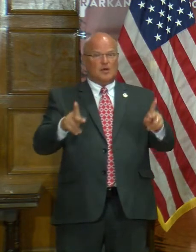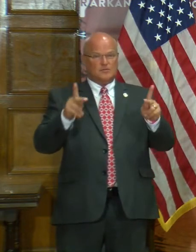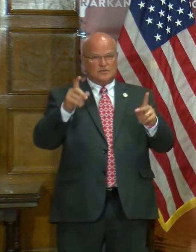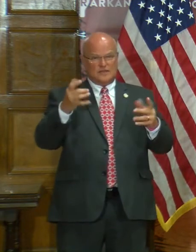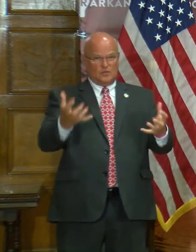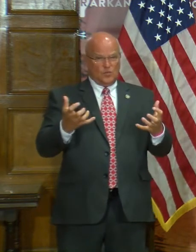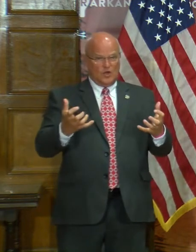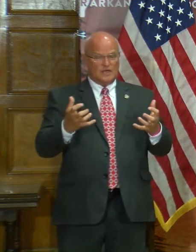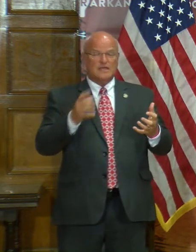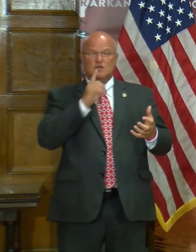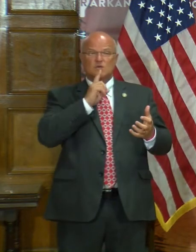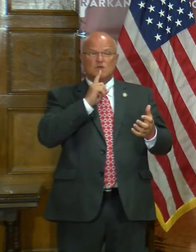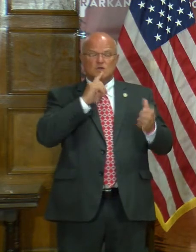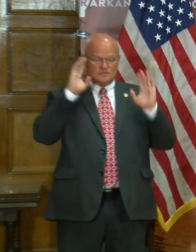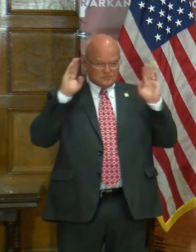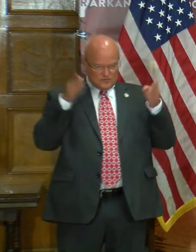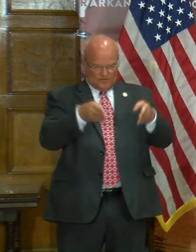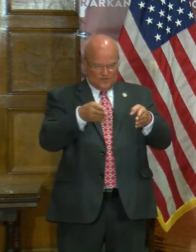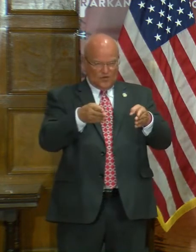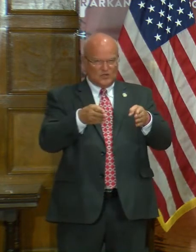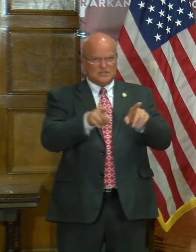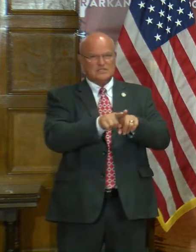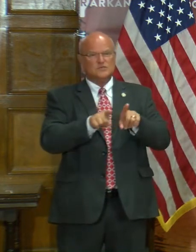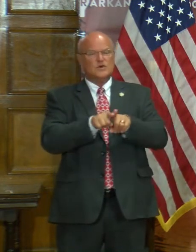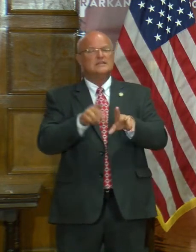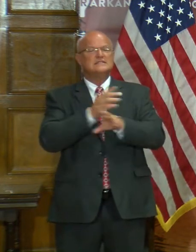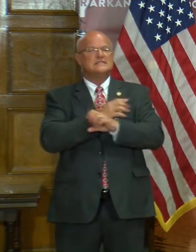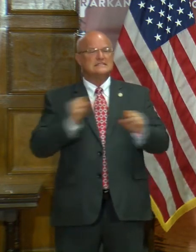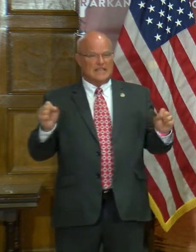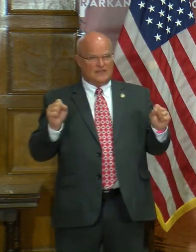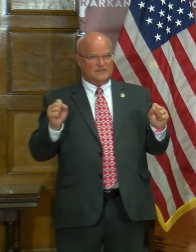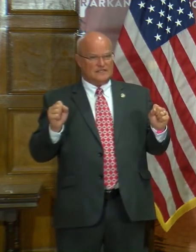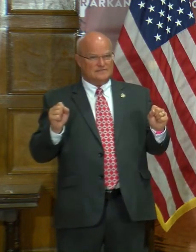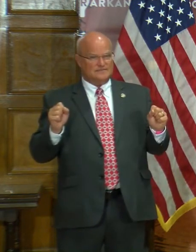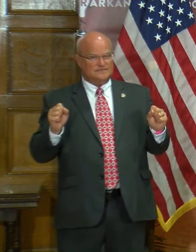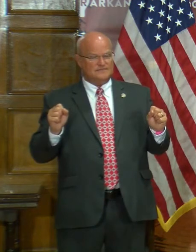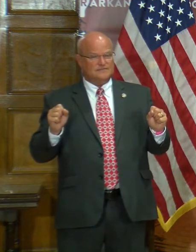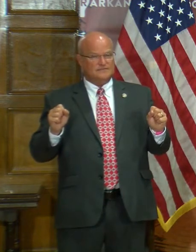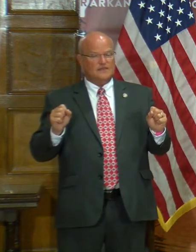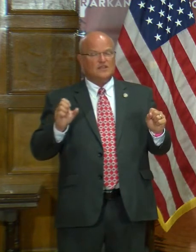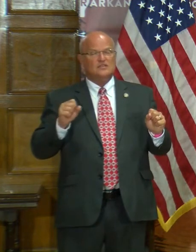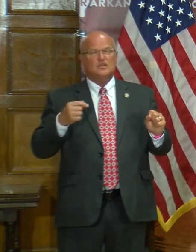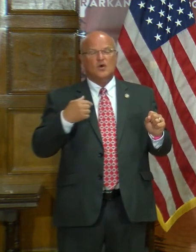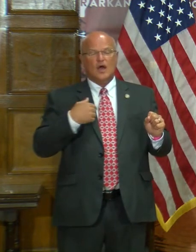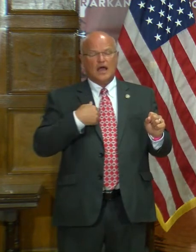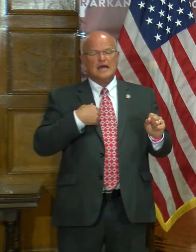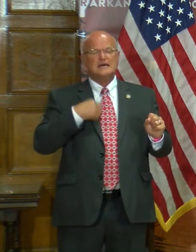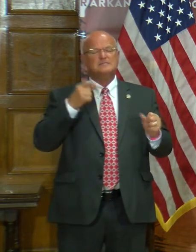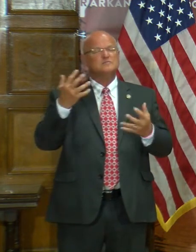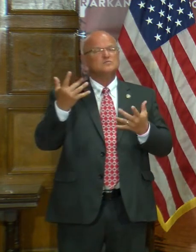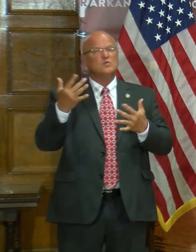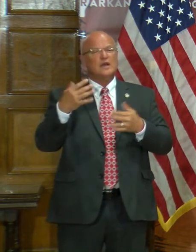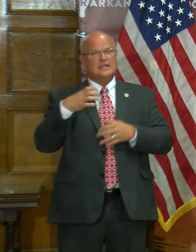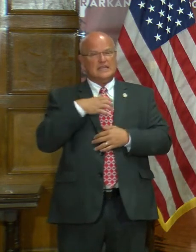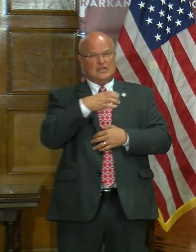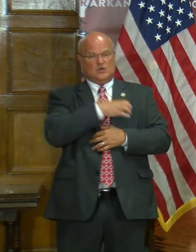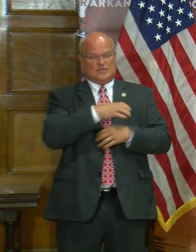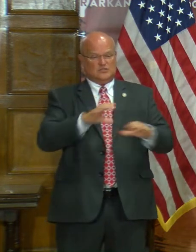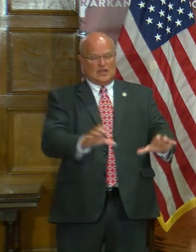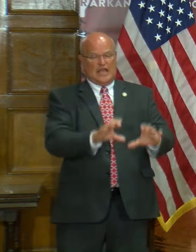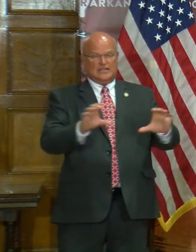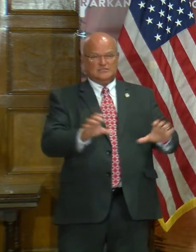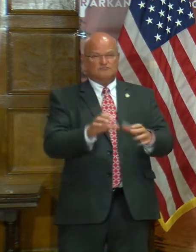they want. So that's really a focus as well as a safety net. And so I just have to wait on congressional